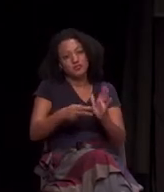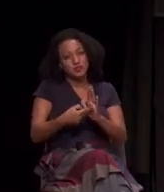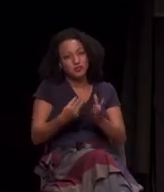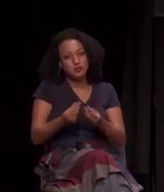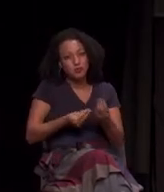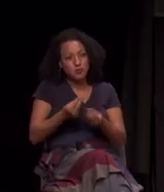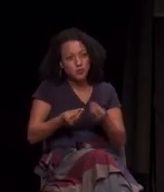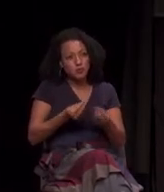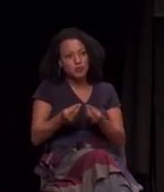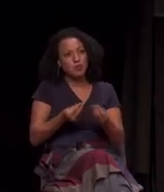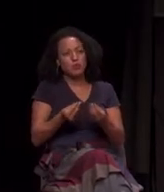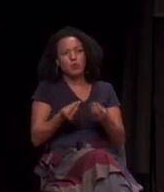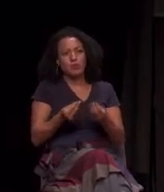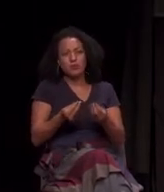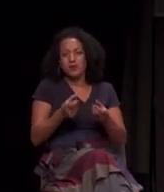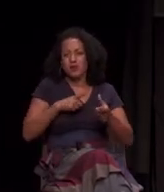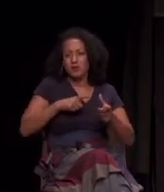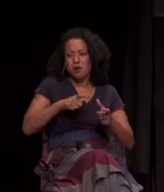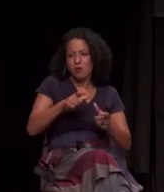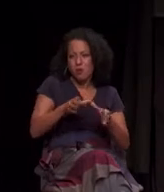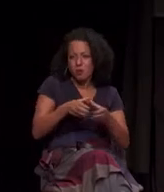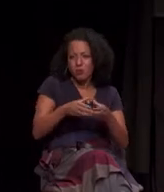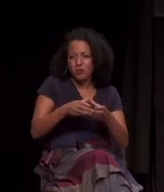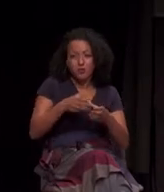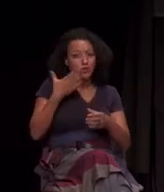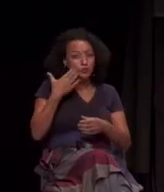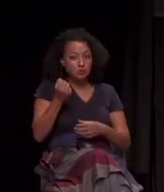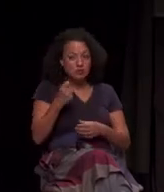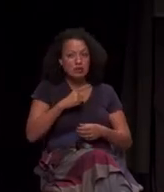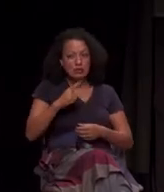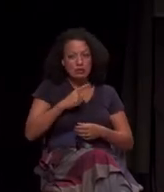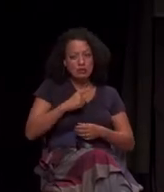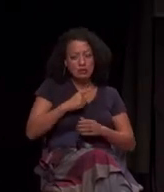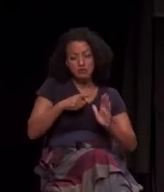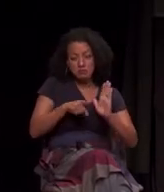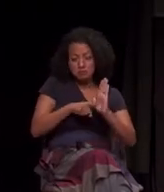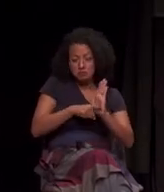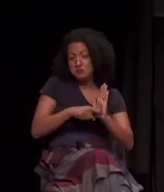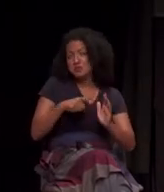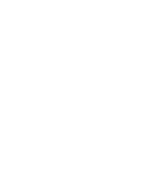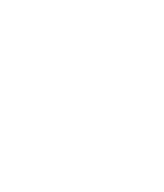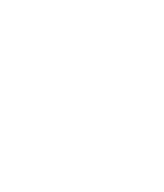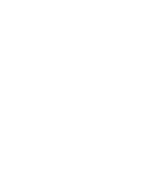e o grupo supremacistas? Houve reações negativas ou problemas?